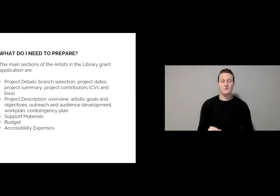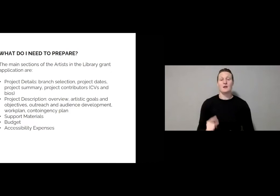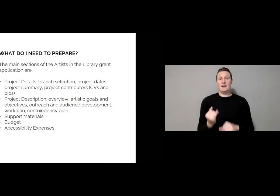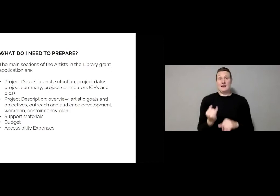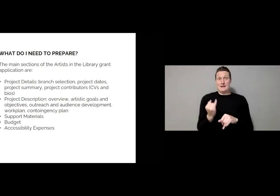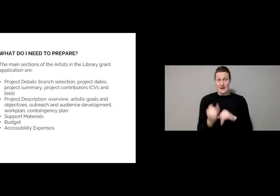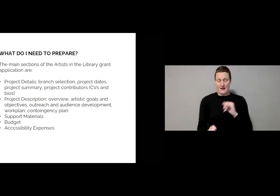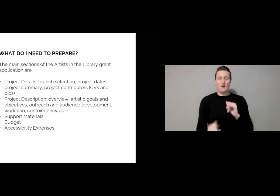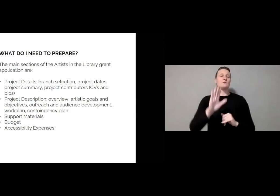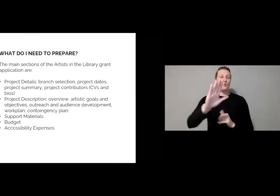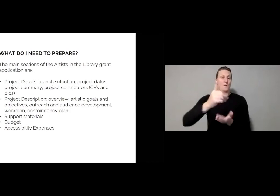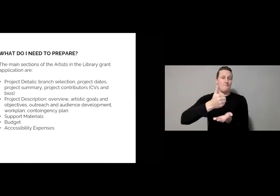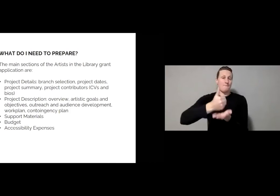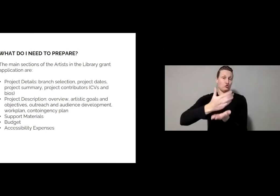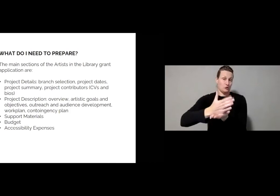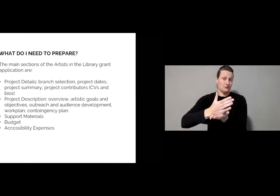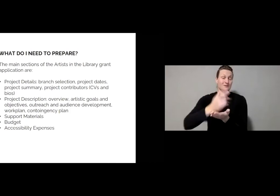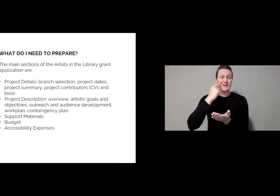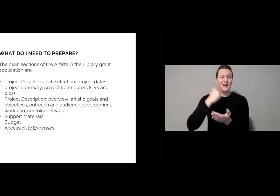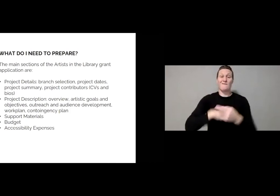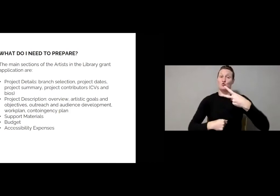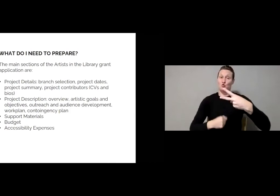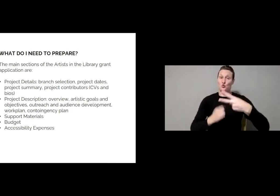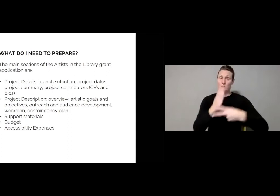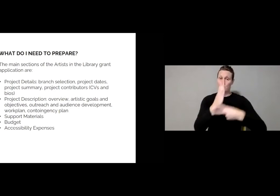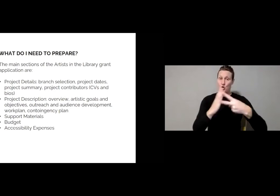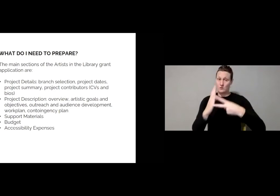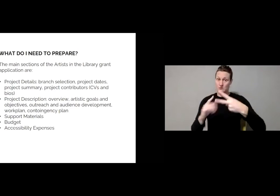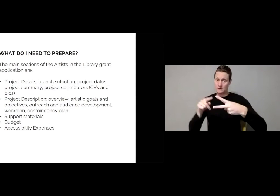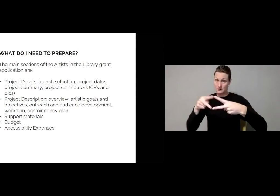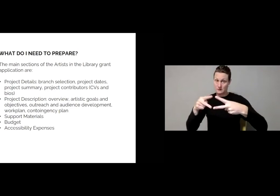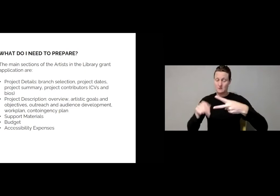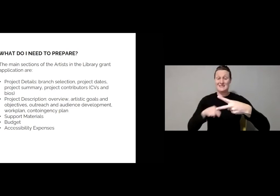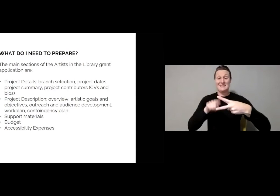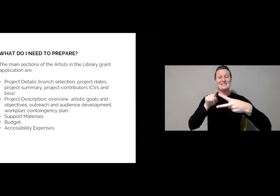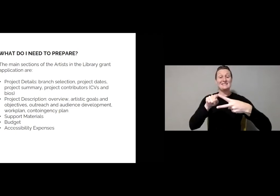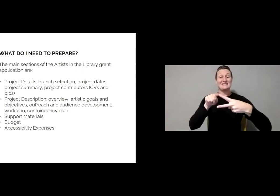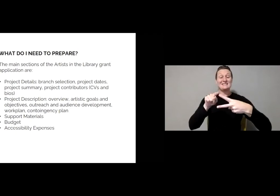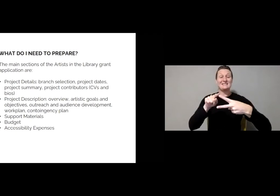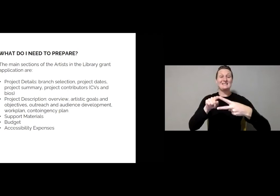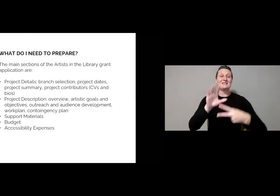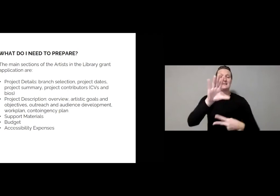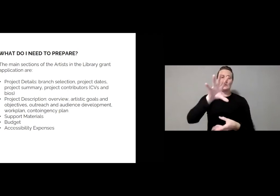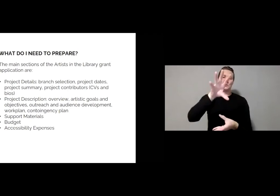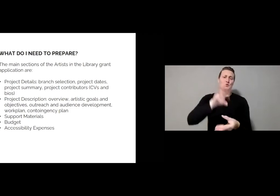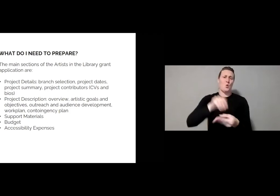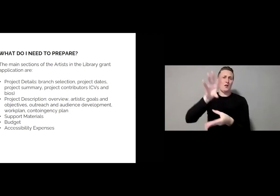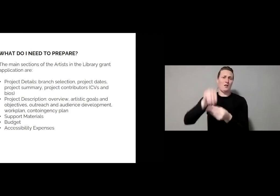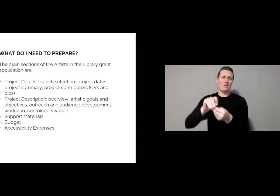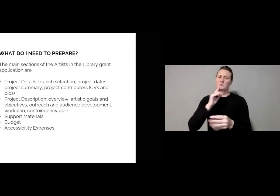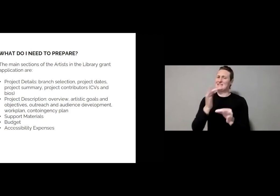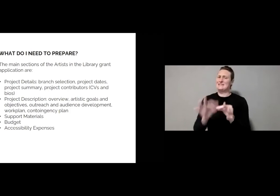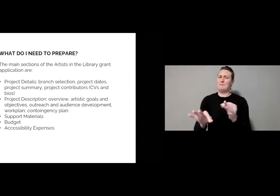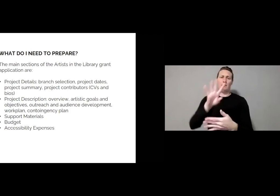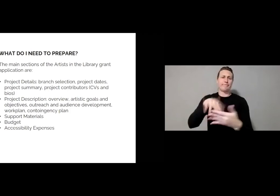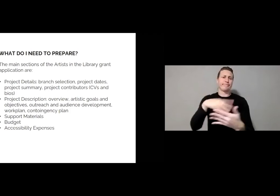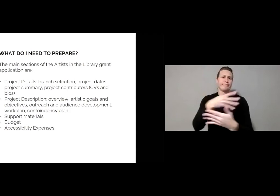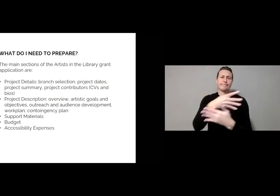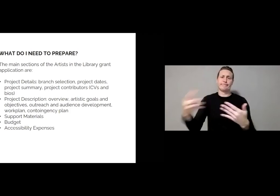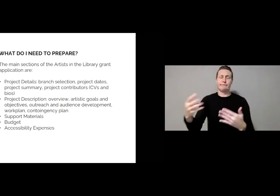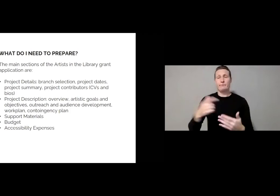budget form where you just type in your basic budget totals. So, you know,